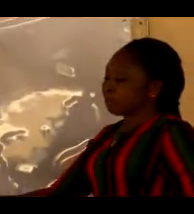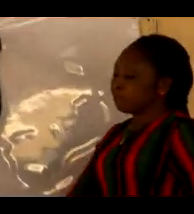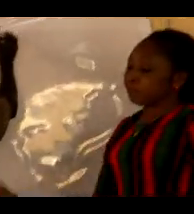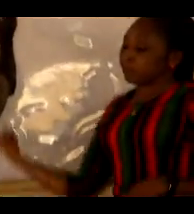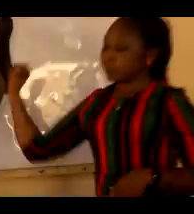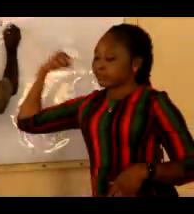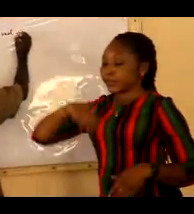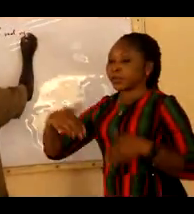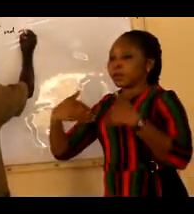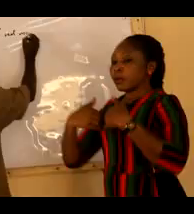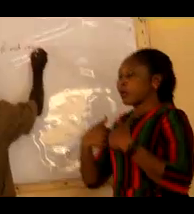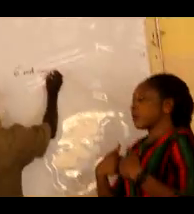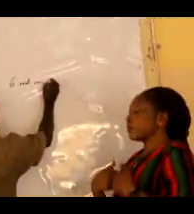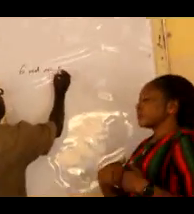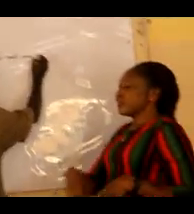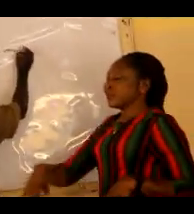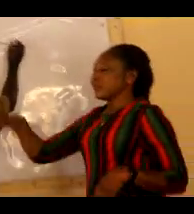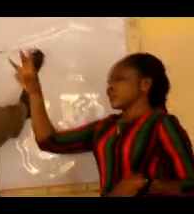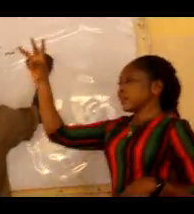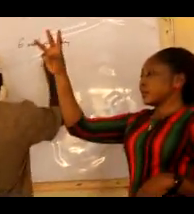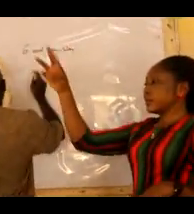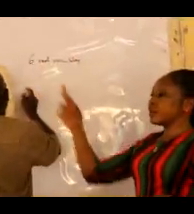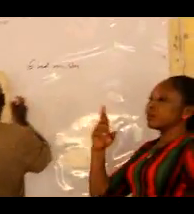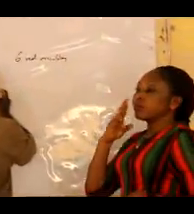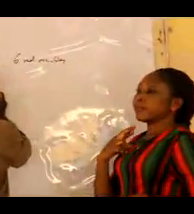red marbles,